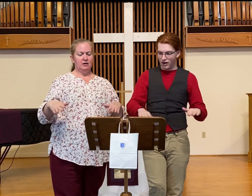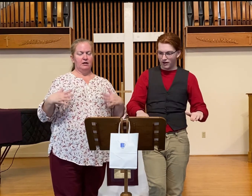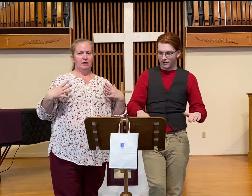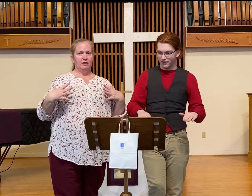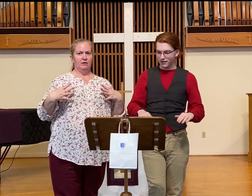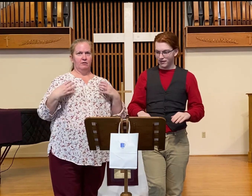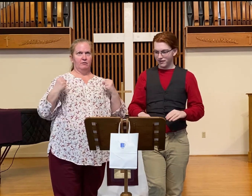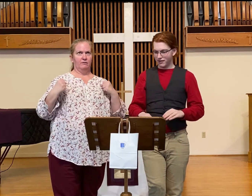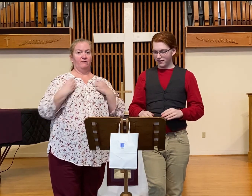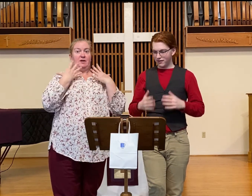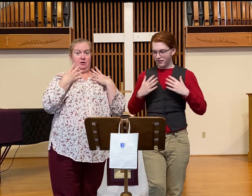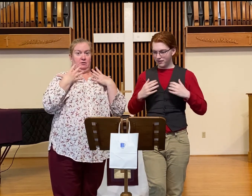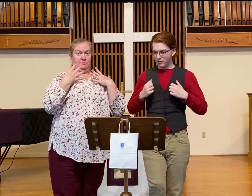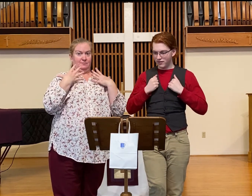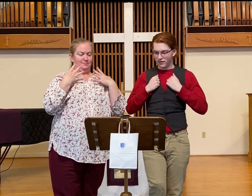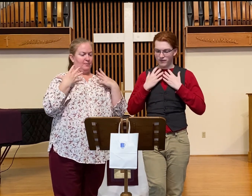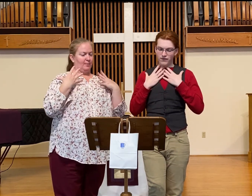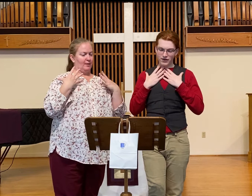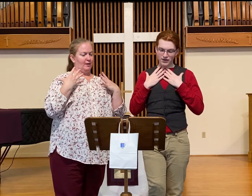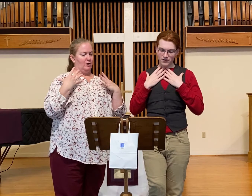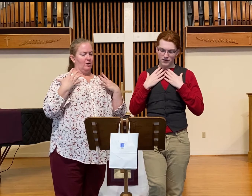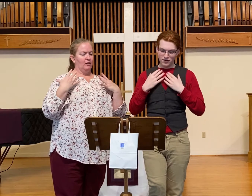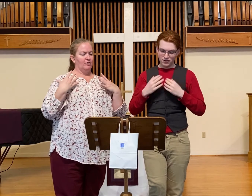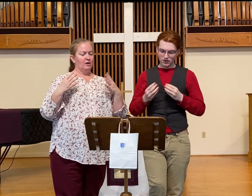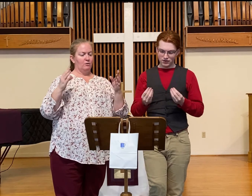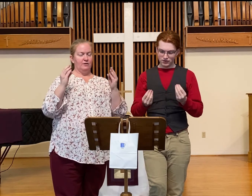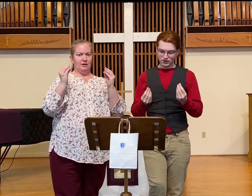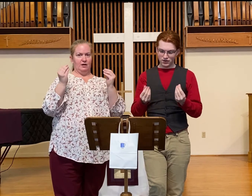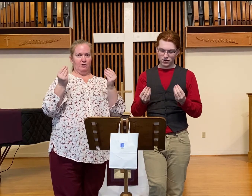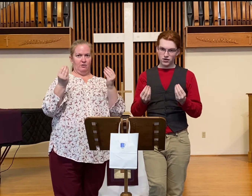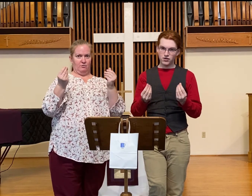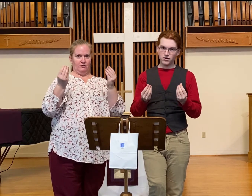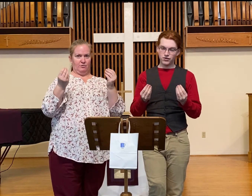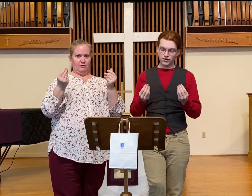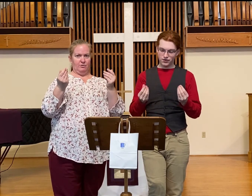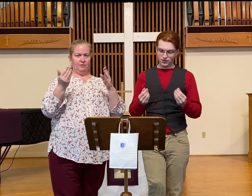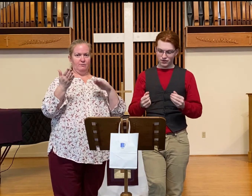not fear, fear, though the earth be